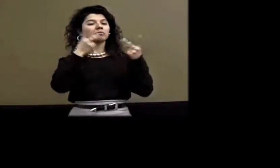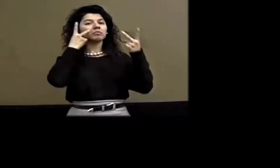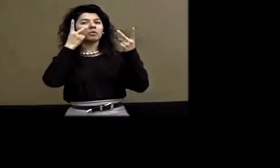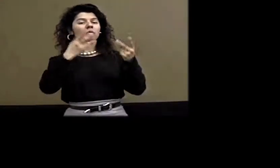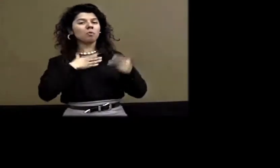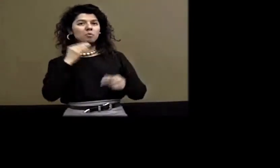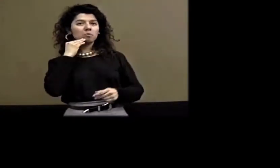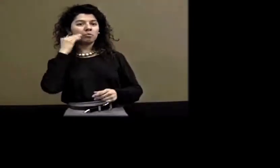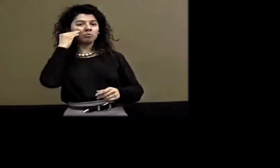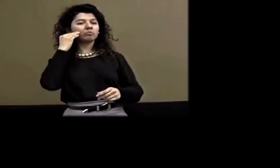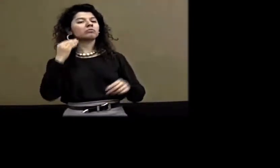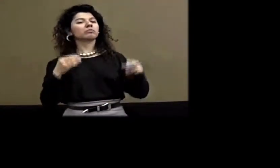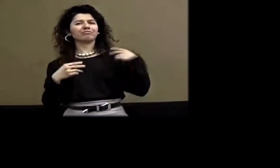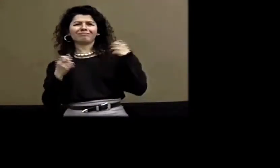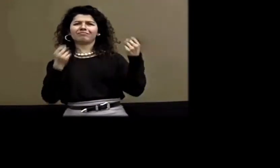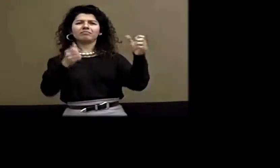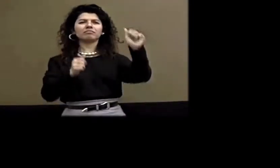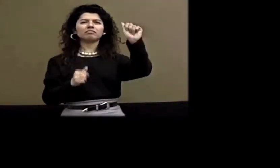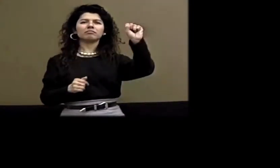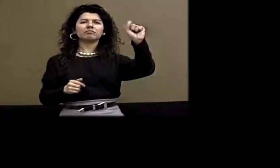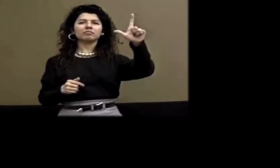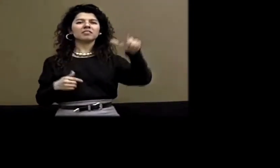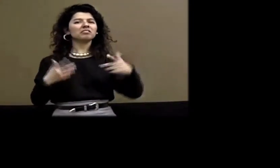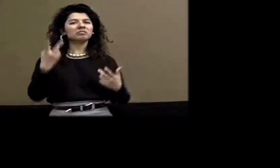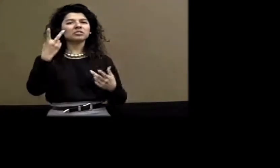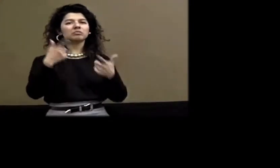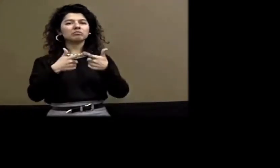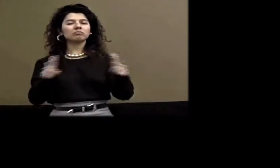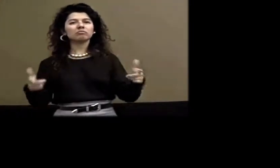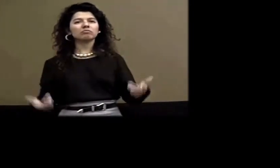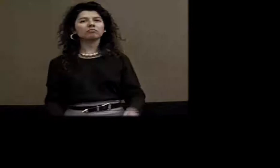use ASL. I can switch between both languages.